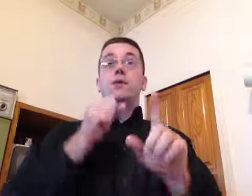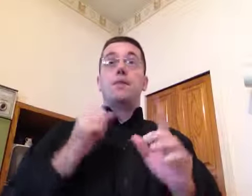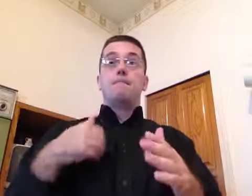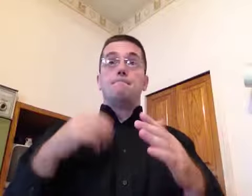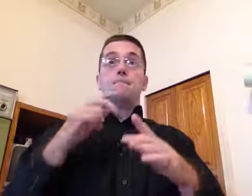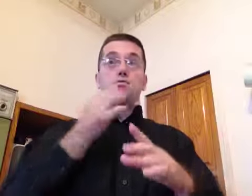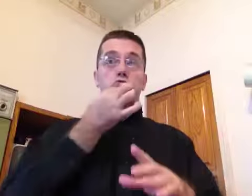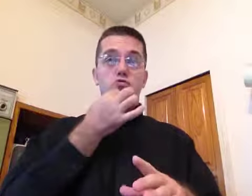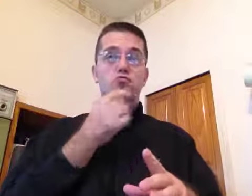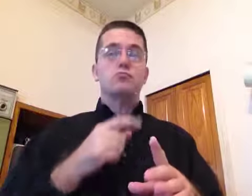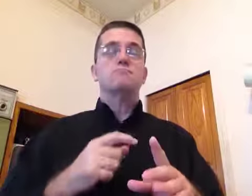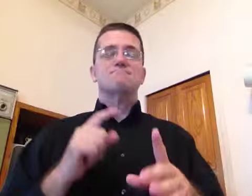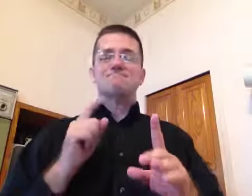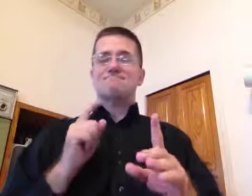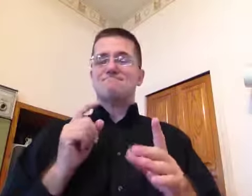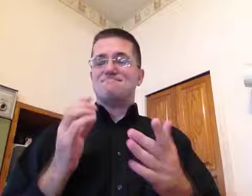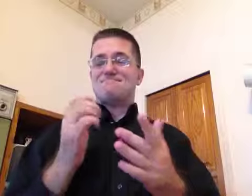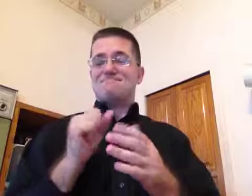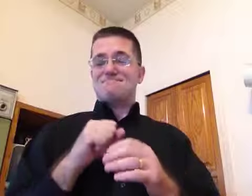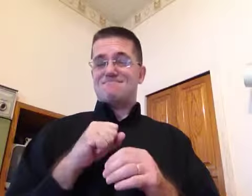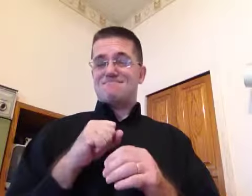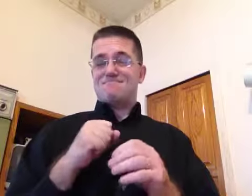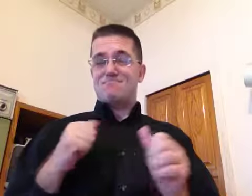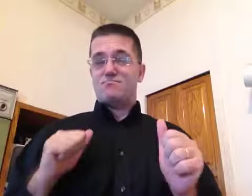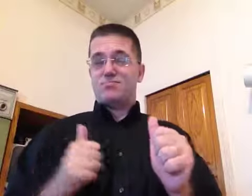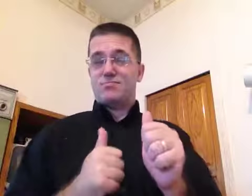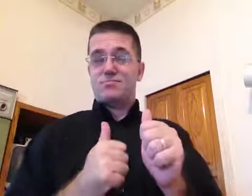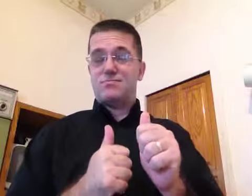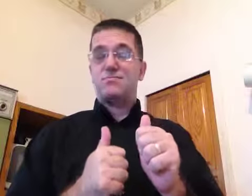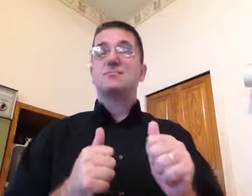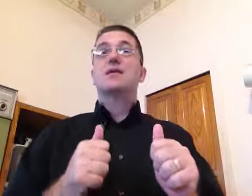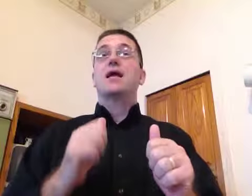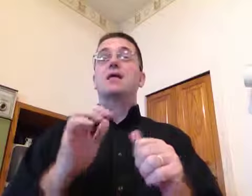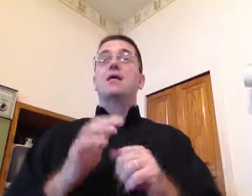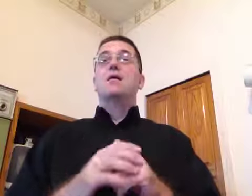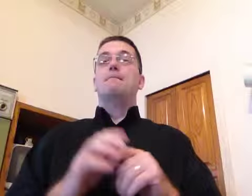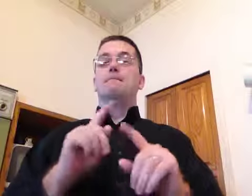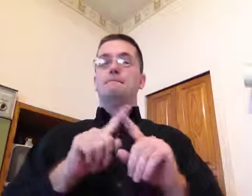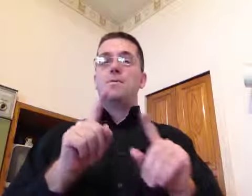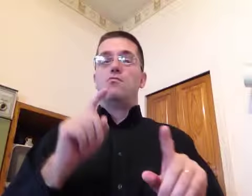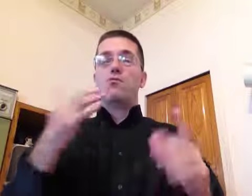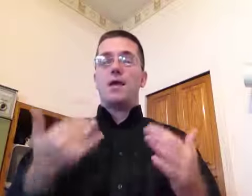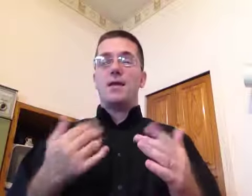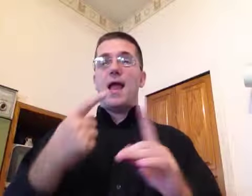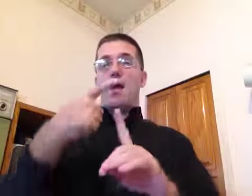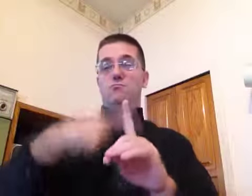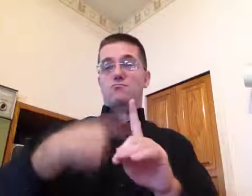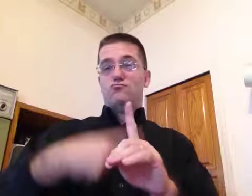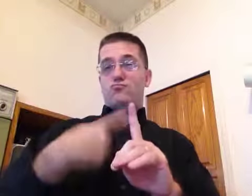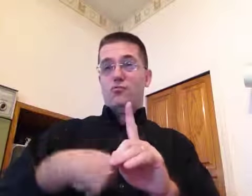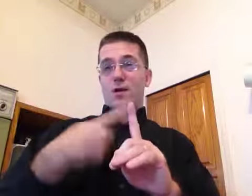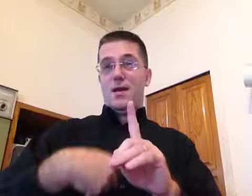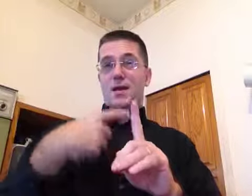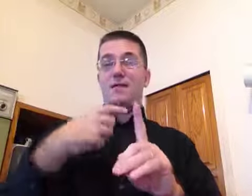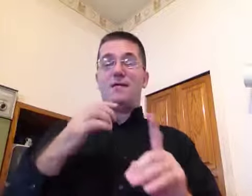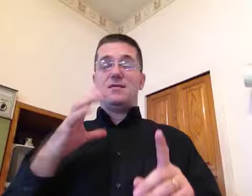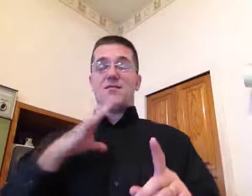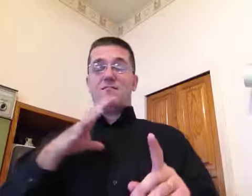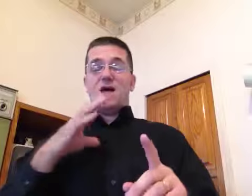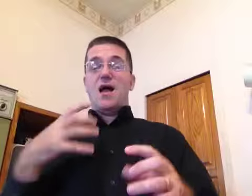Right now, it's costing us about $7,000 to rent the house we're at. Brand new home, fits our needs. Of course, she